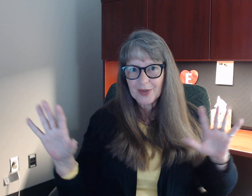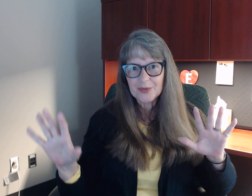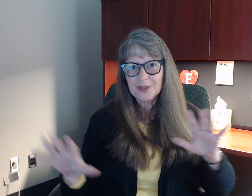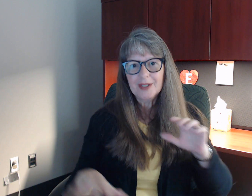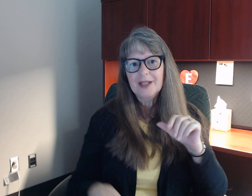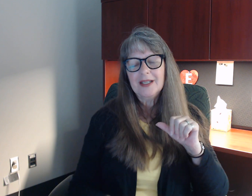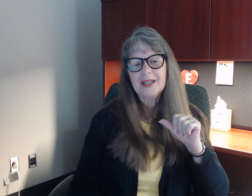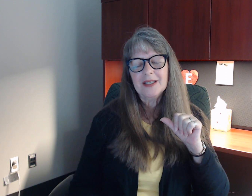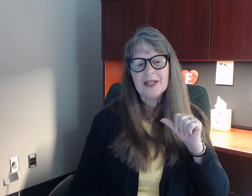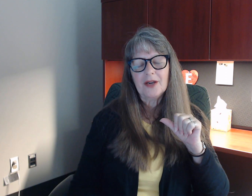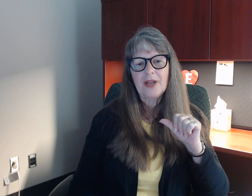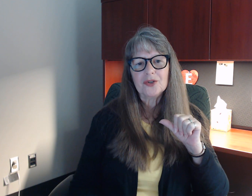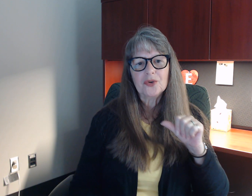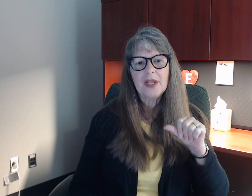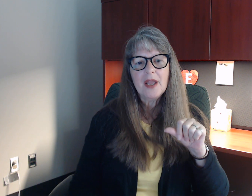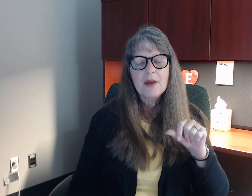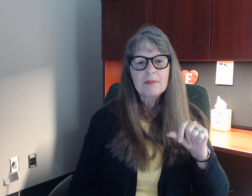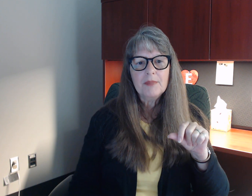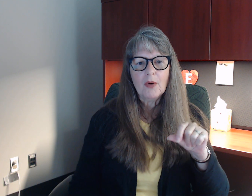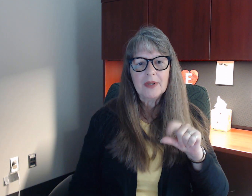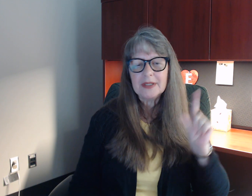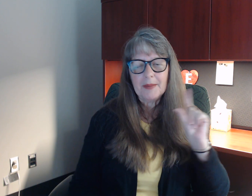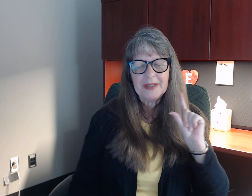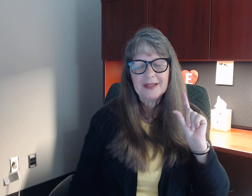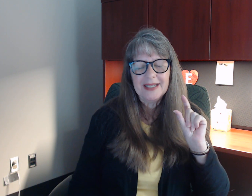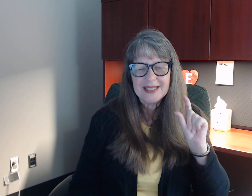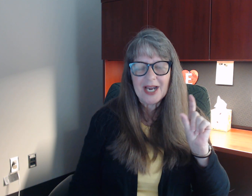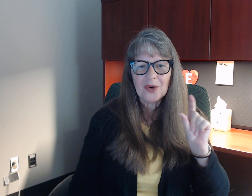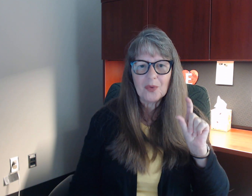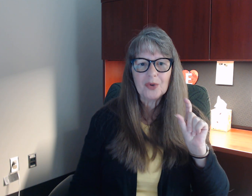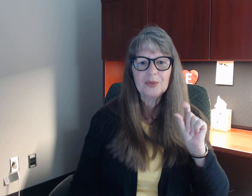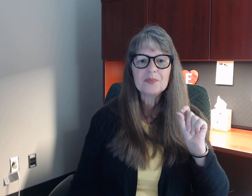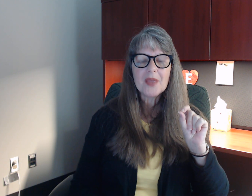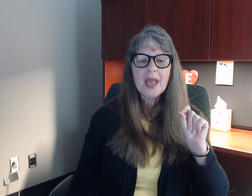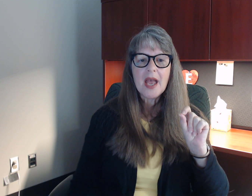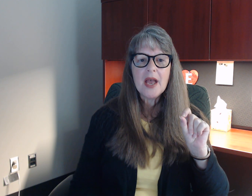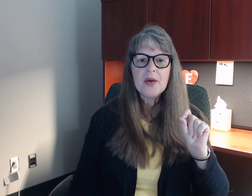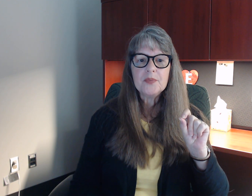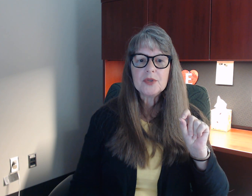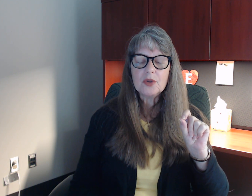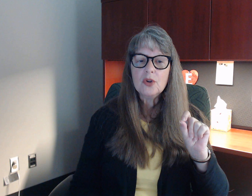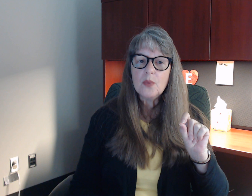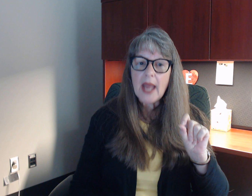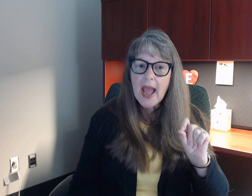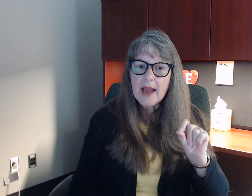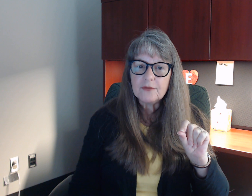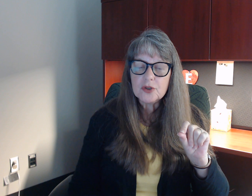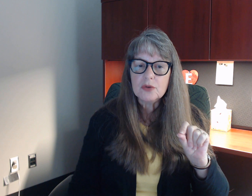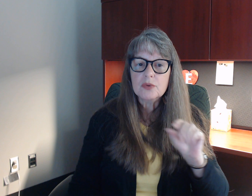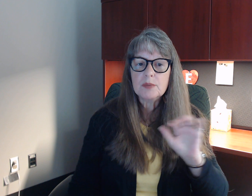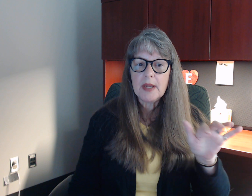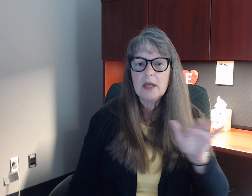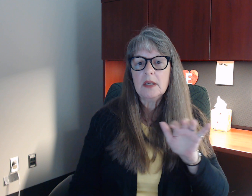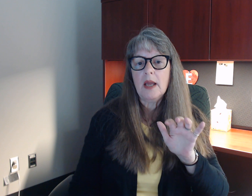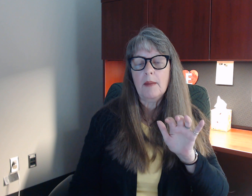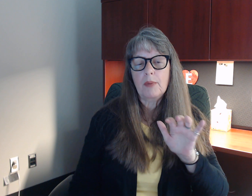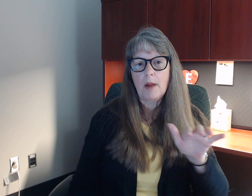the entire country, or the entire world. So you would have to spell a proper